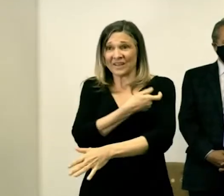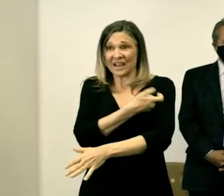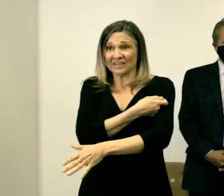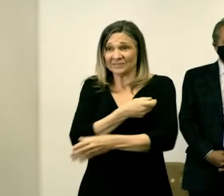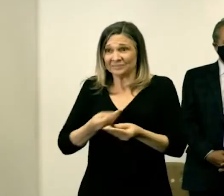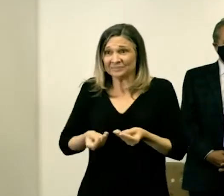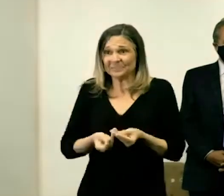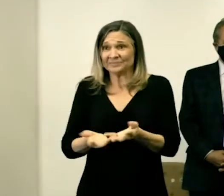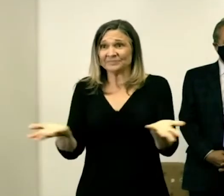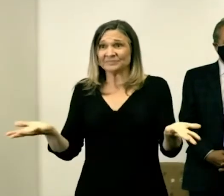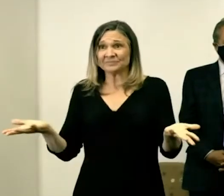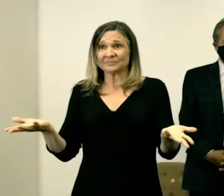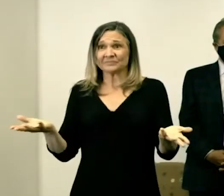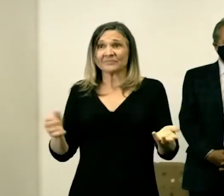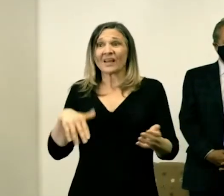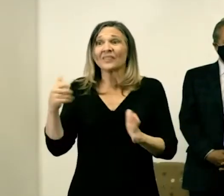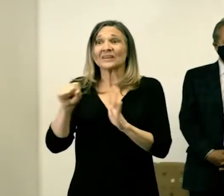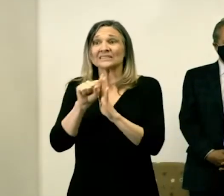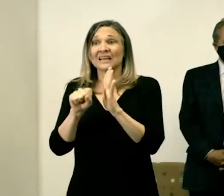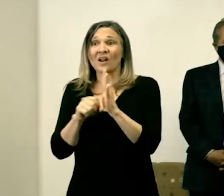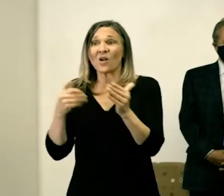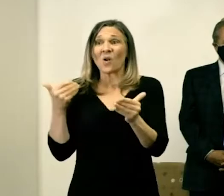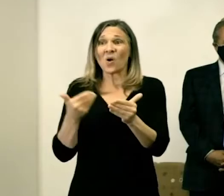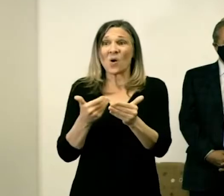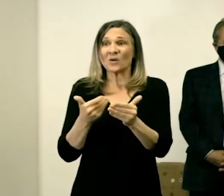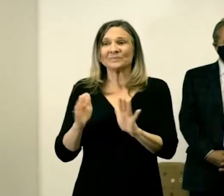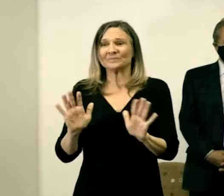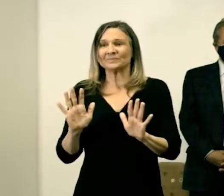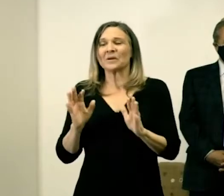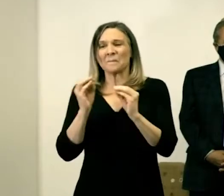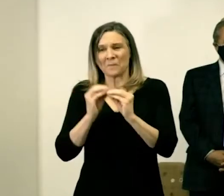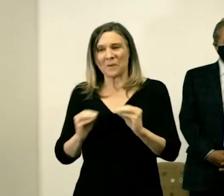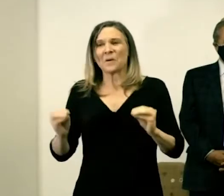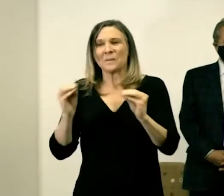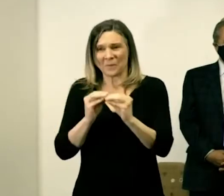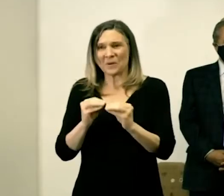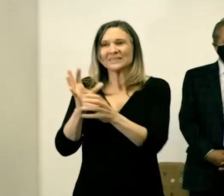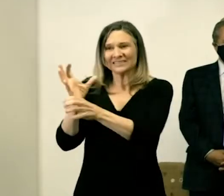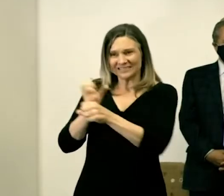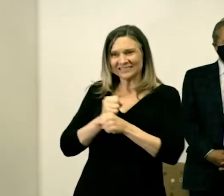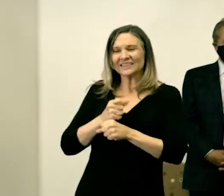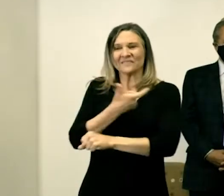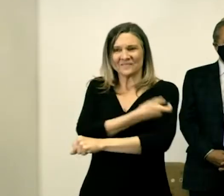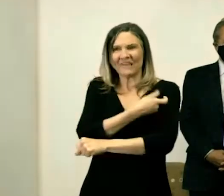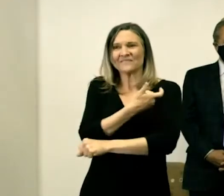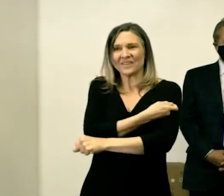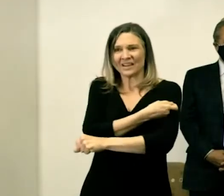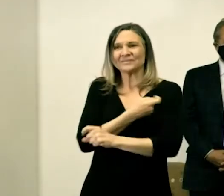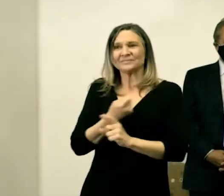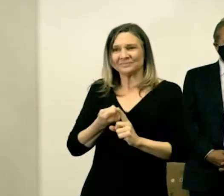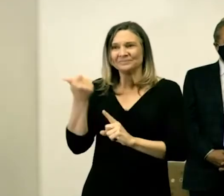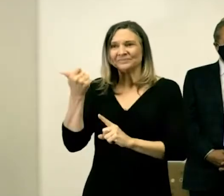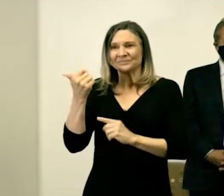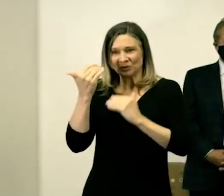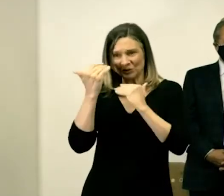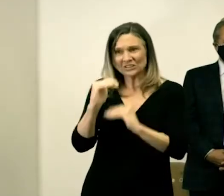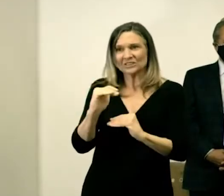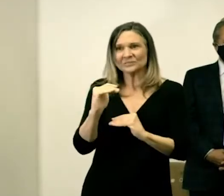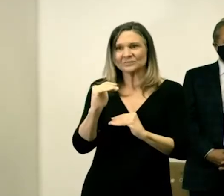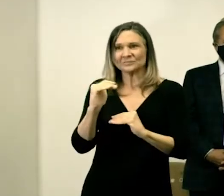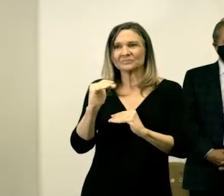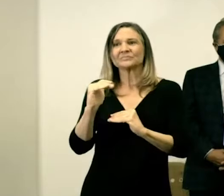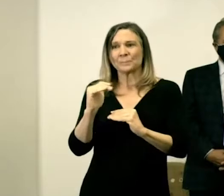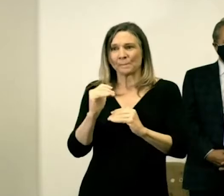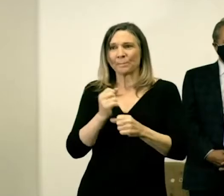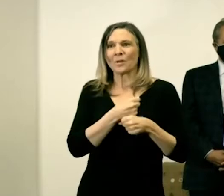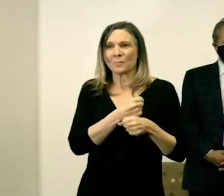other state comes close. More and more vaccines coming in. We're going to eliminate these restrictions, make it available to everybody